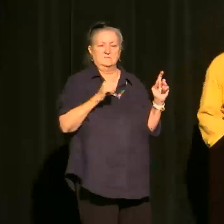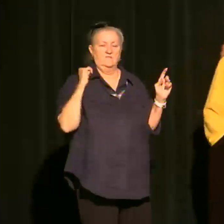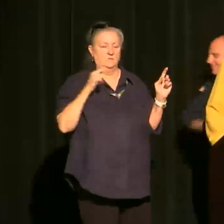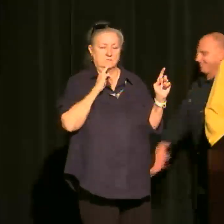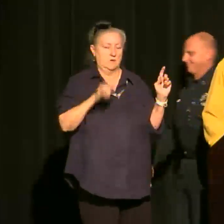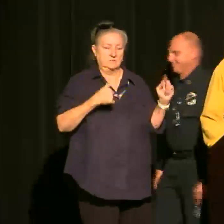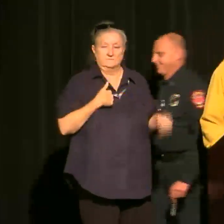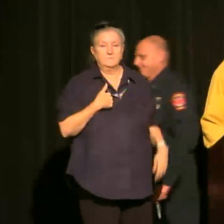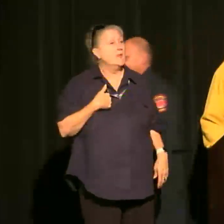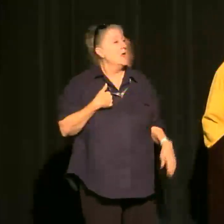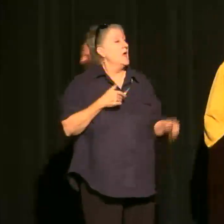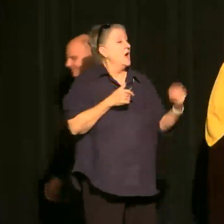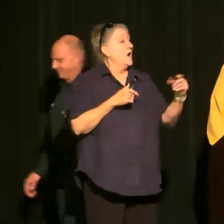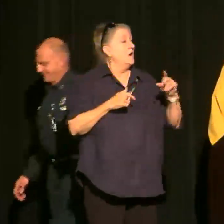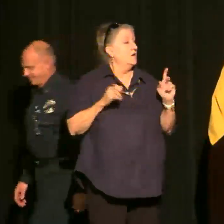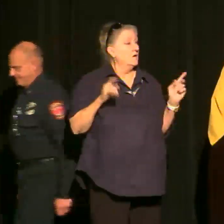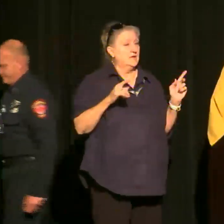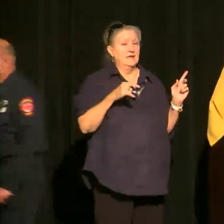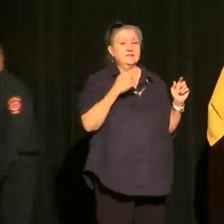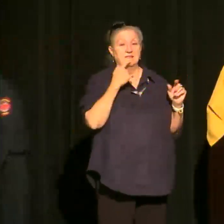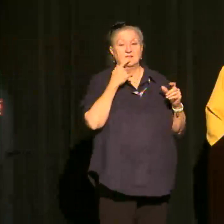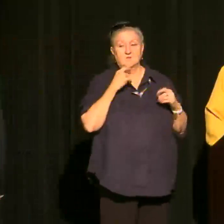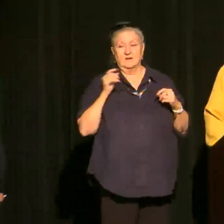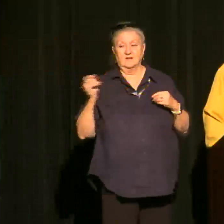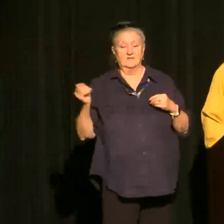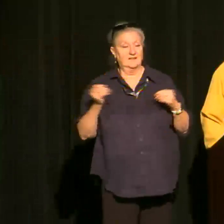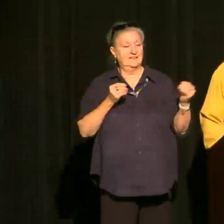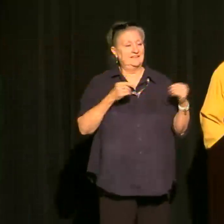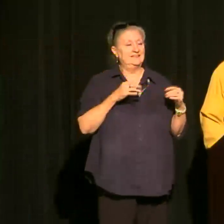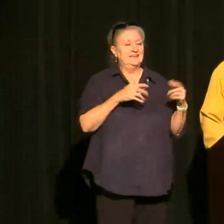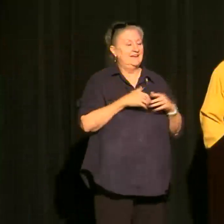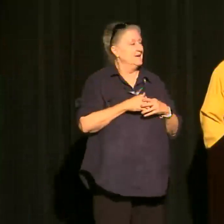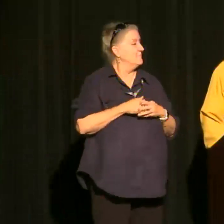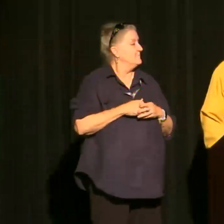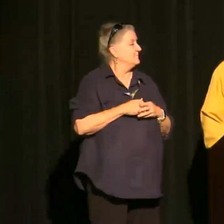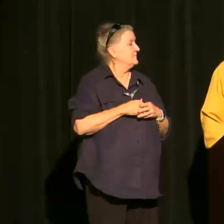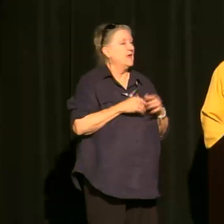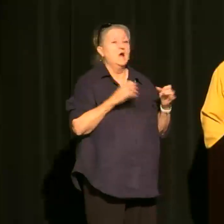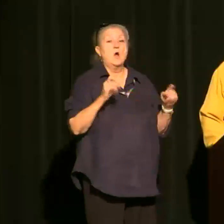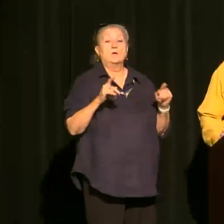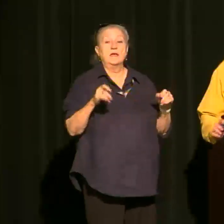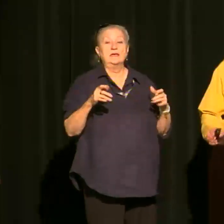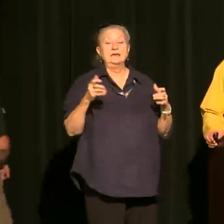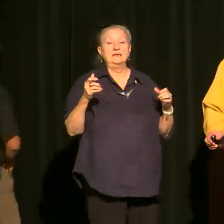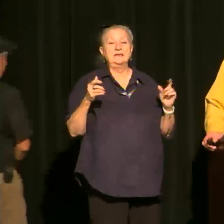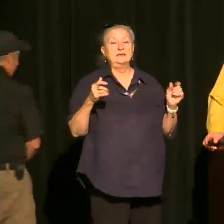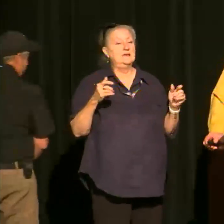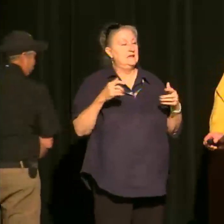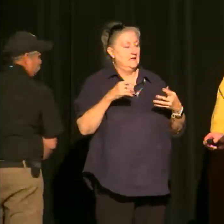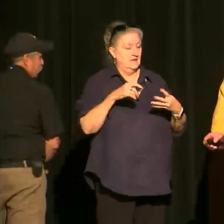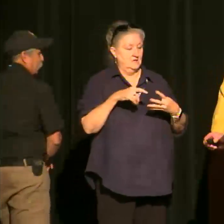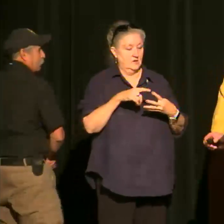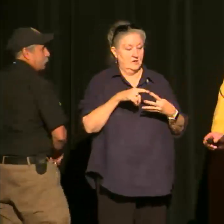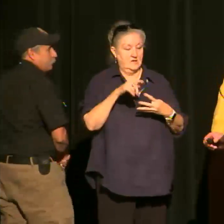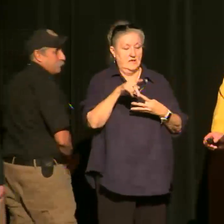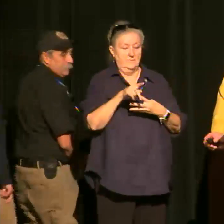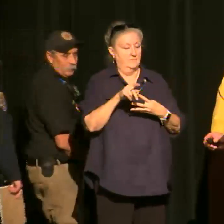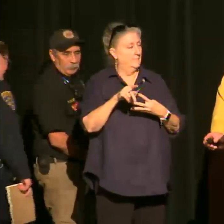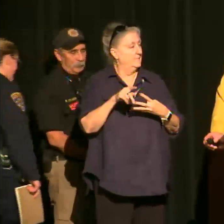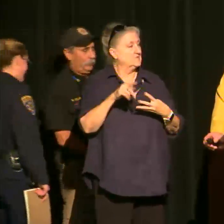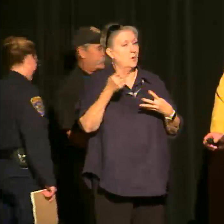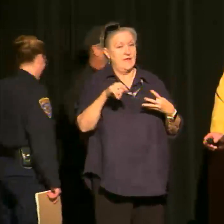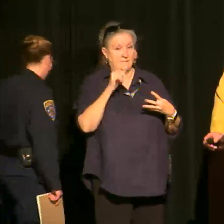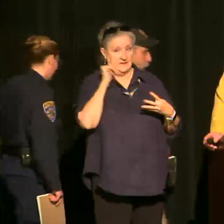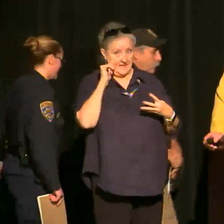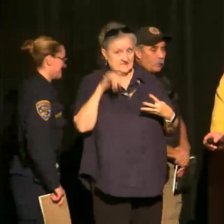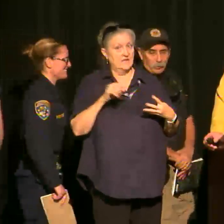it. I said I think that's mine. He says he's not answering it. Okay, yeah, you guys are right. All right, so here's what happened